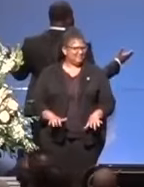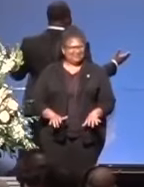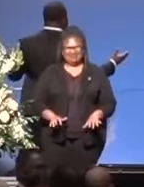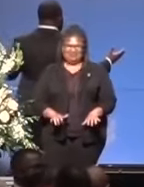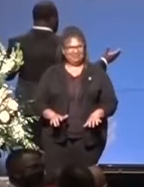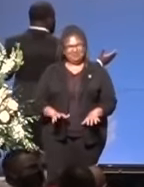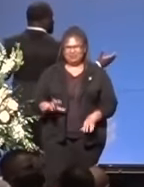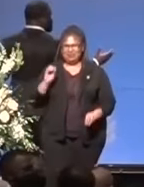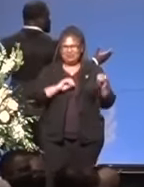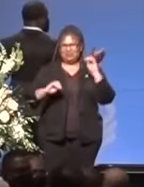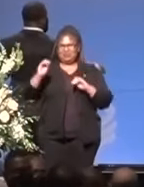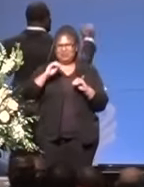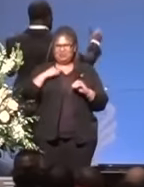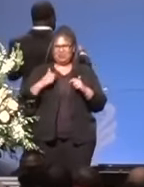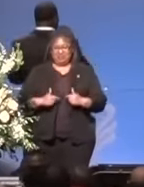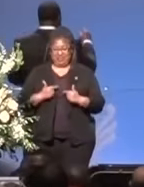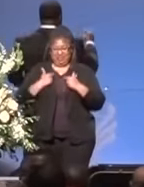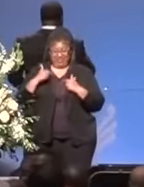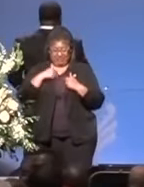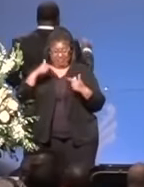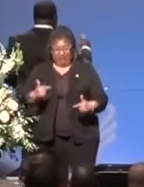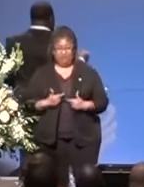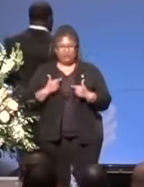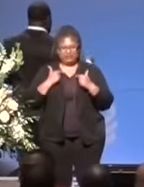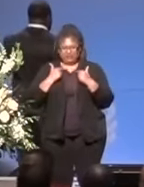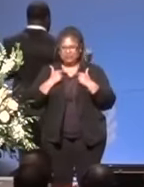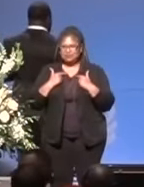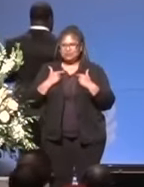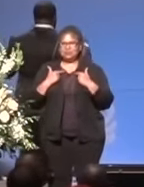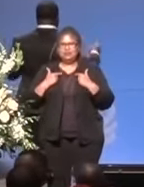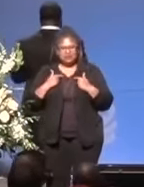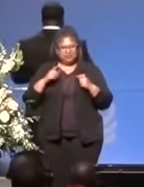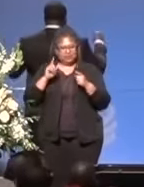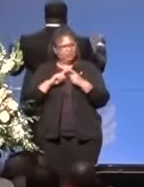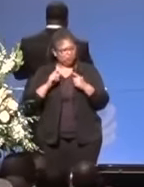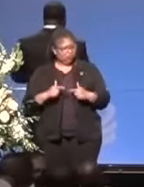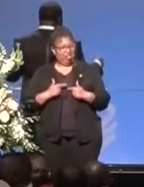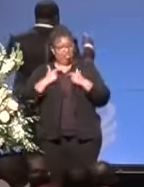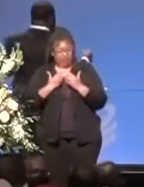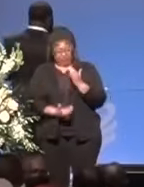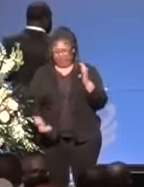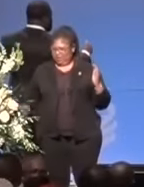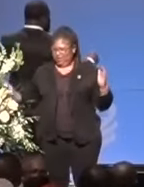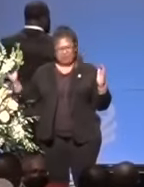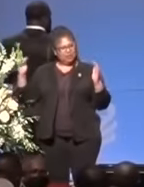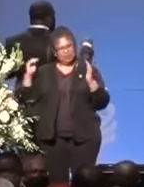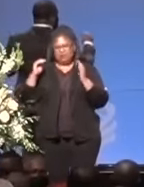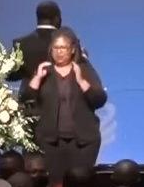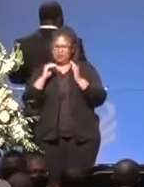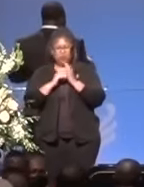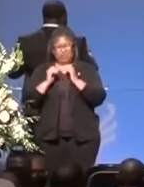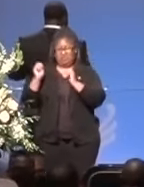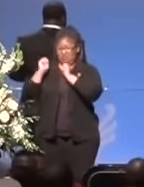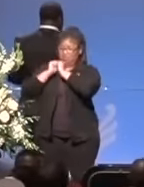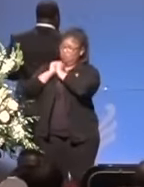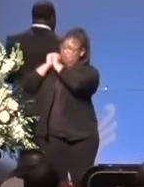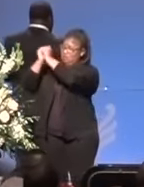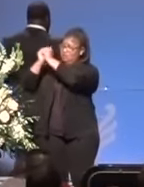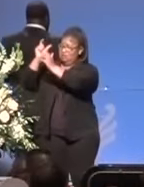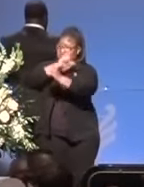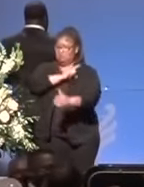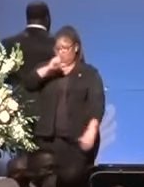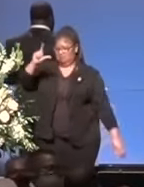Oh, I'm living this life. I'm living this life just to live up and with the Lord. And with the